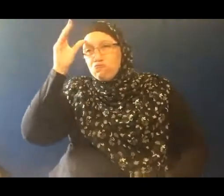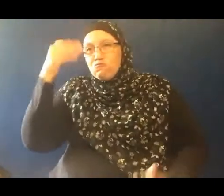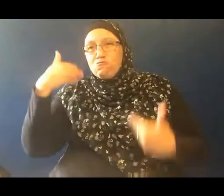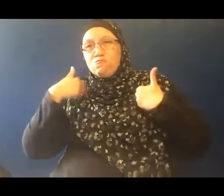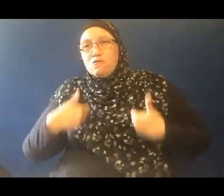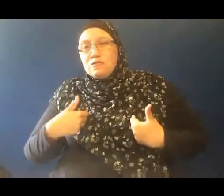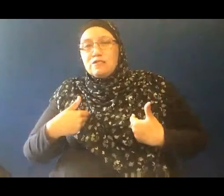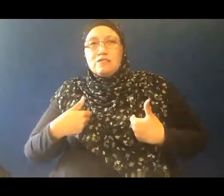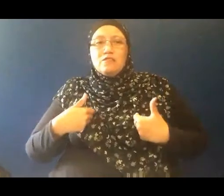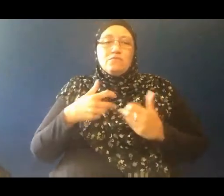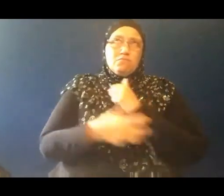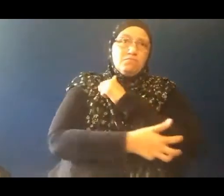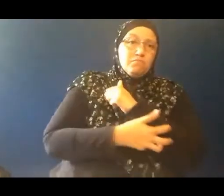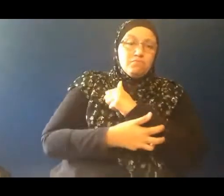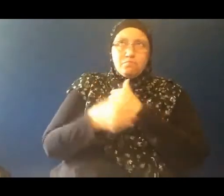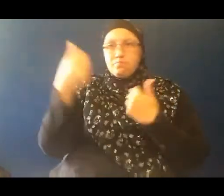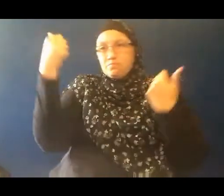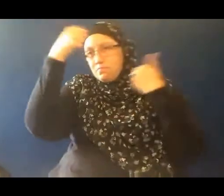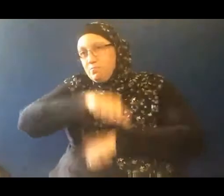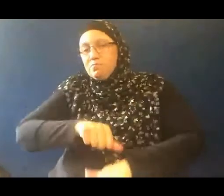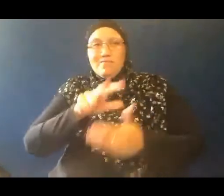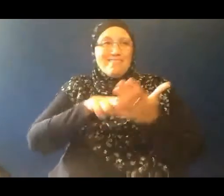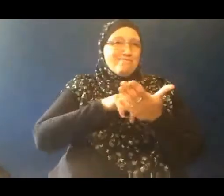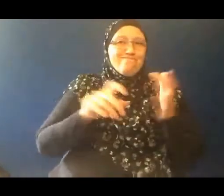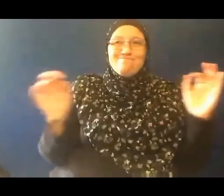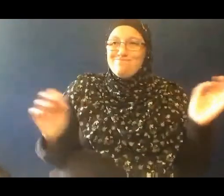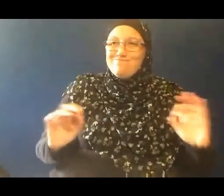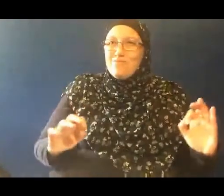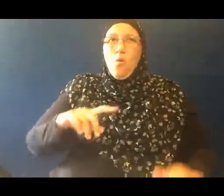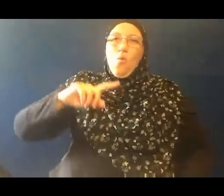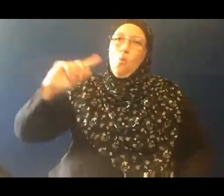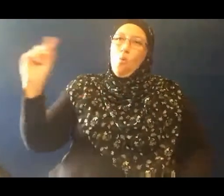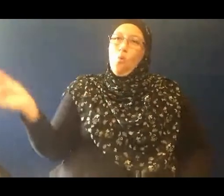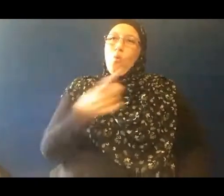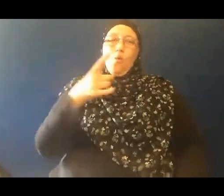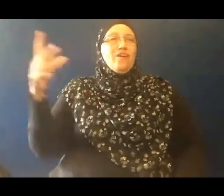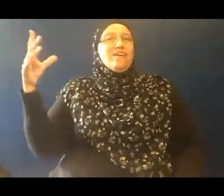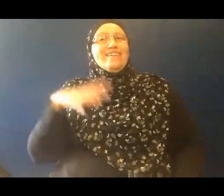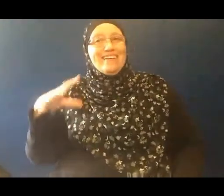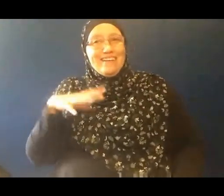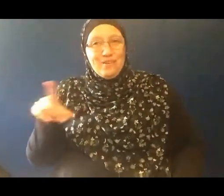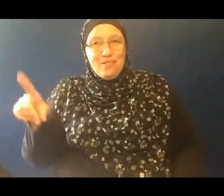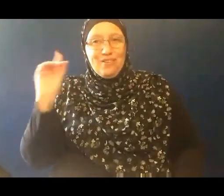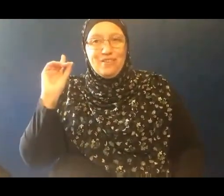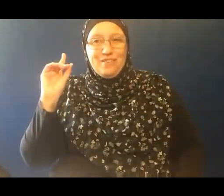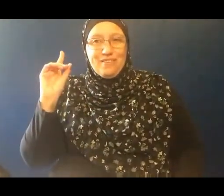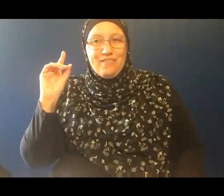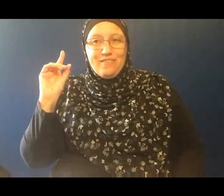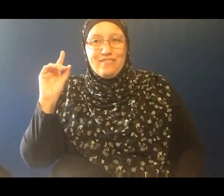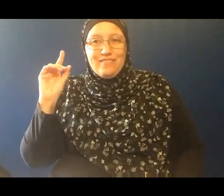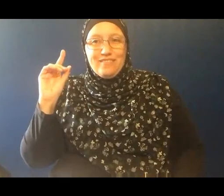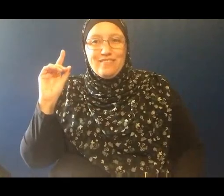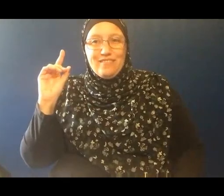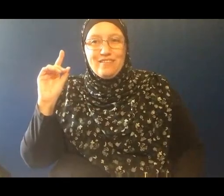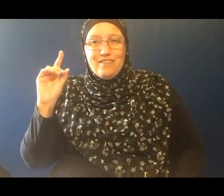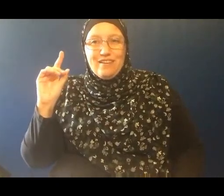are all in need of God. So essentially, the helper with capital H is none other